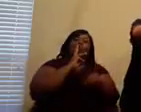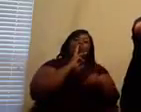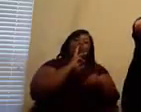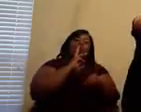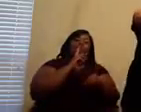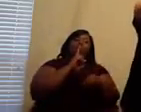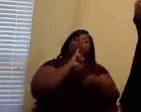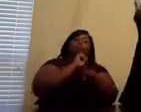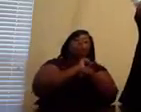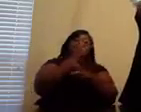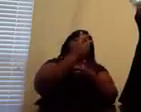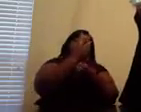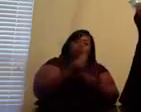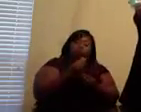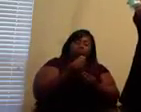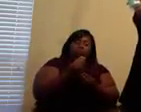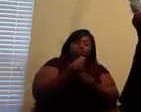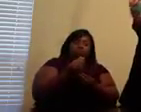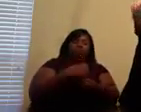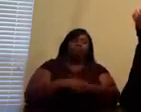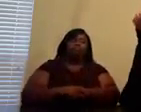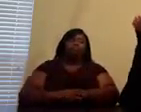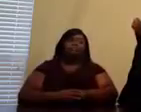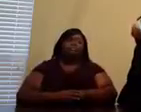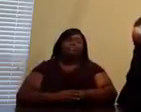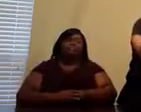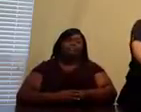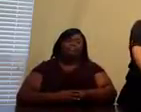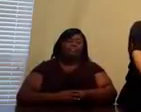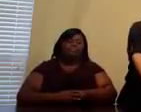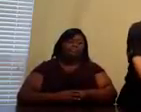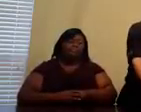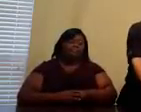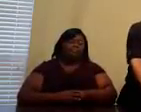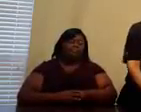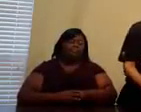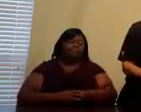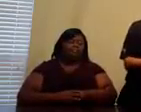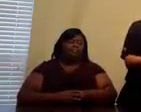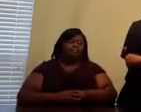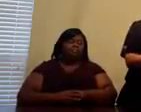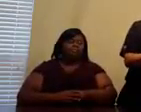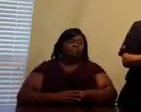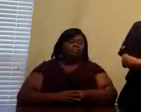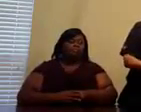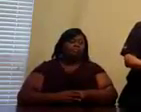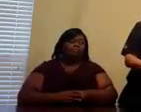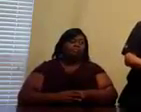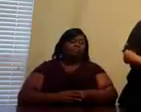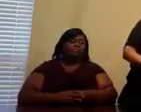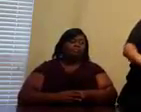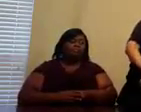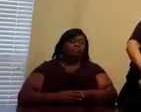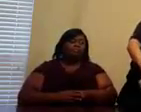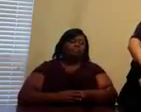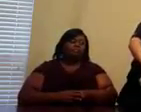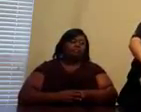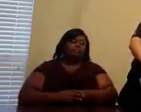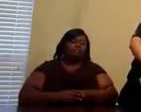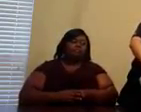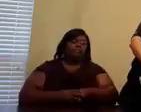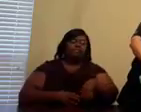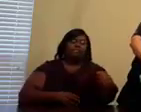liquid at all. Totally soaked it up. And if I was to pour